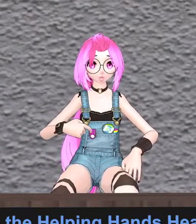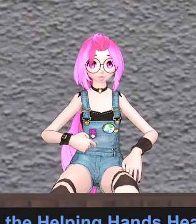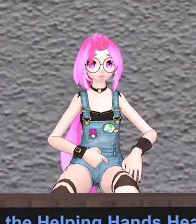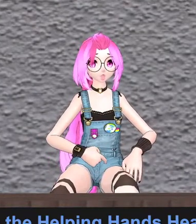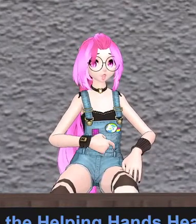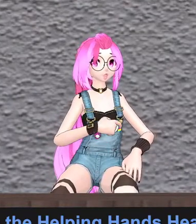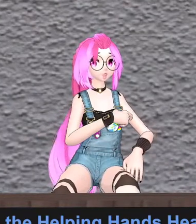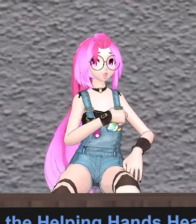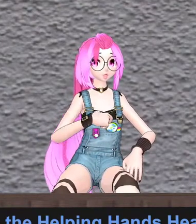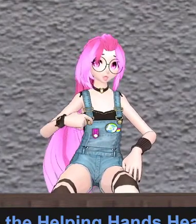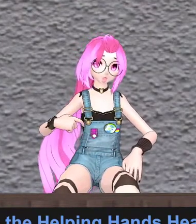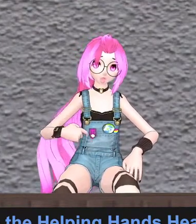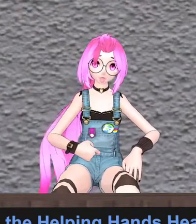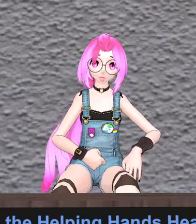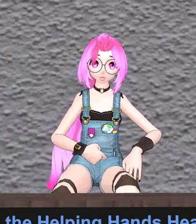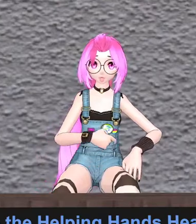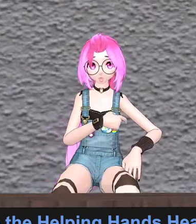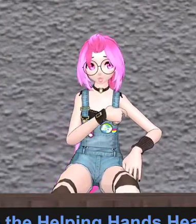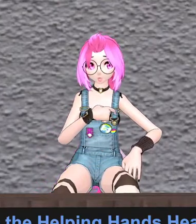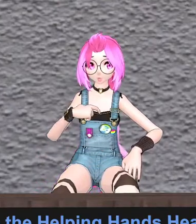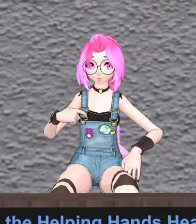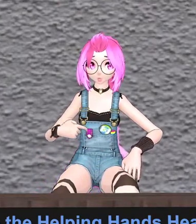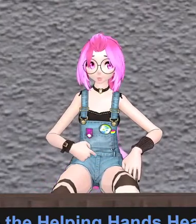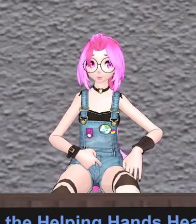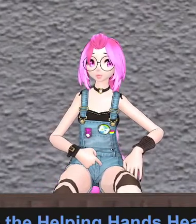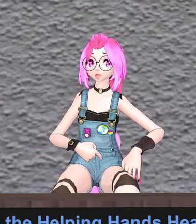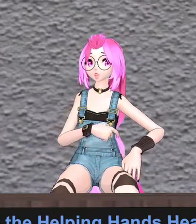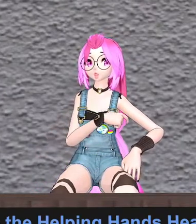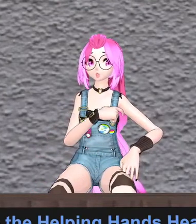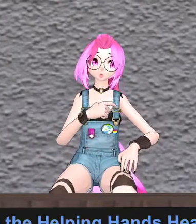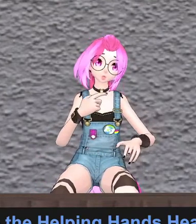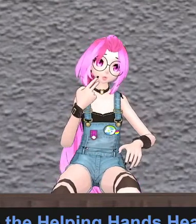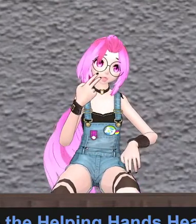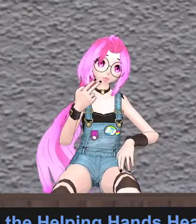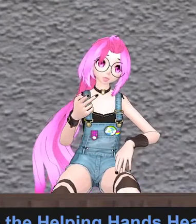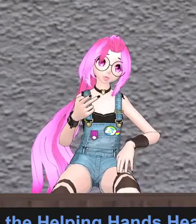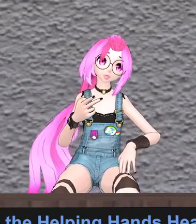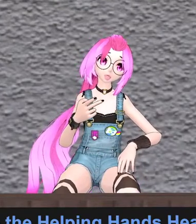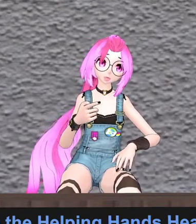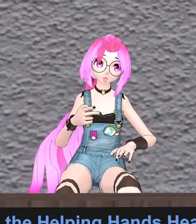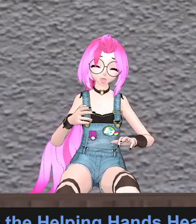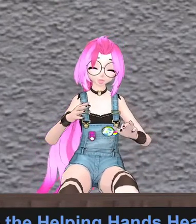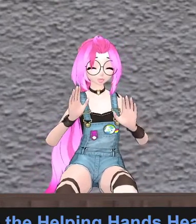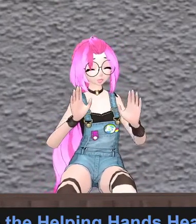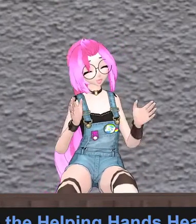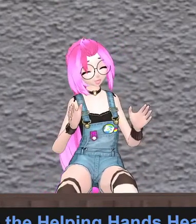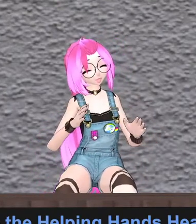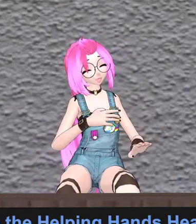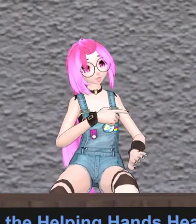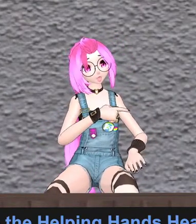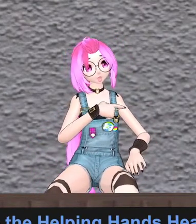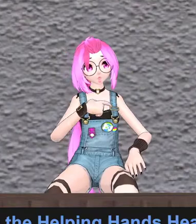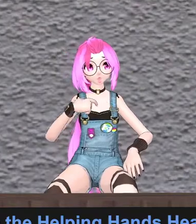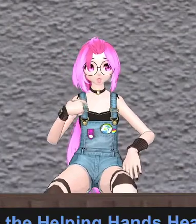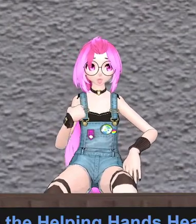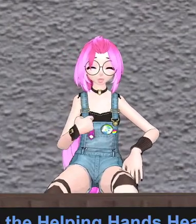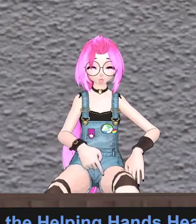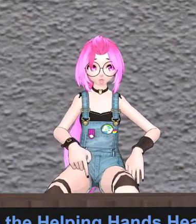that shape of a traditional Chinese dress, China. And I've seen some people, again, it's that exaggeration where I've seen some